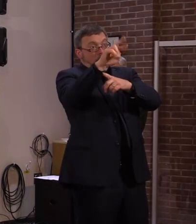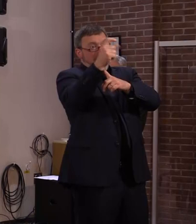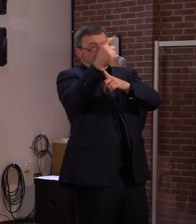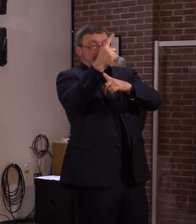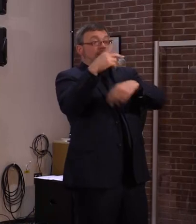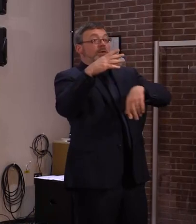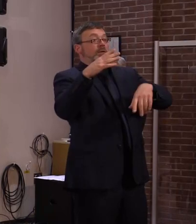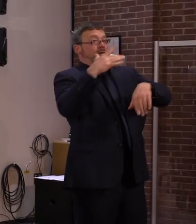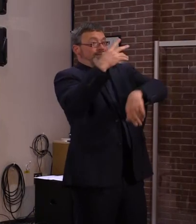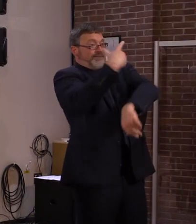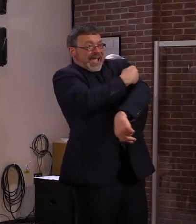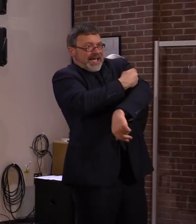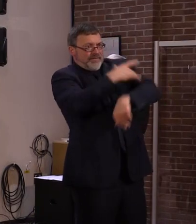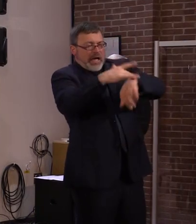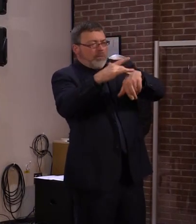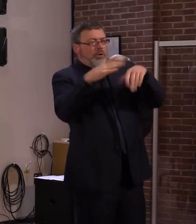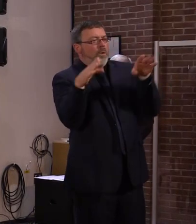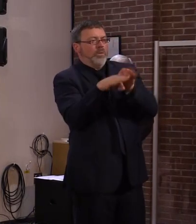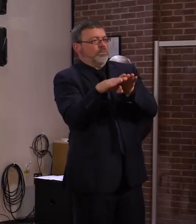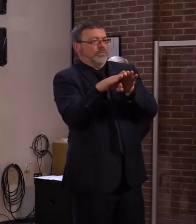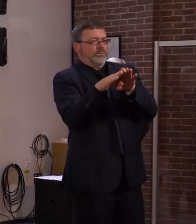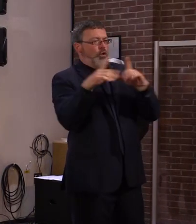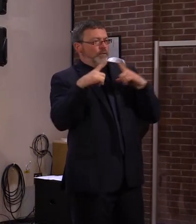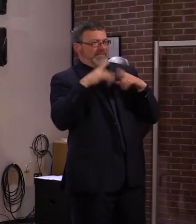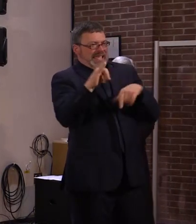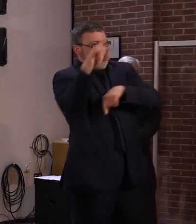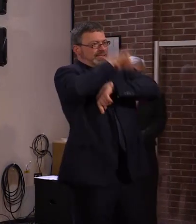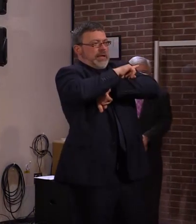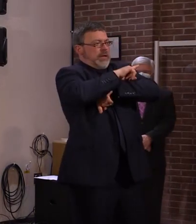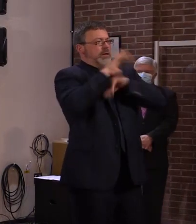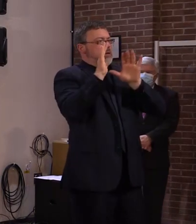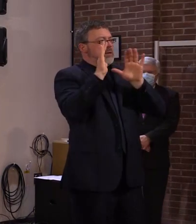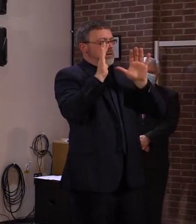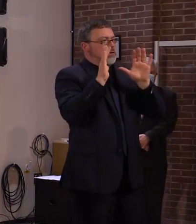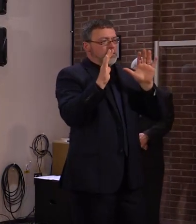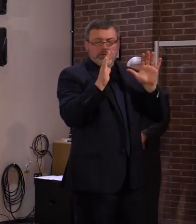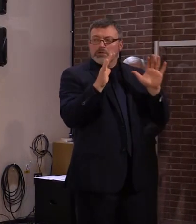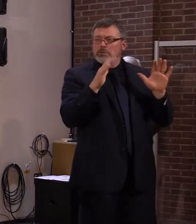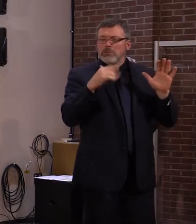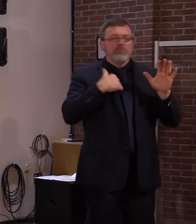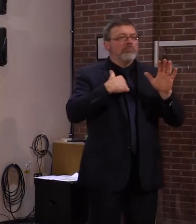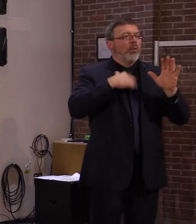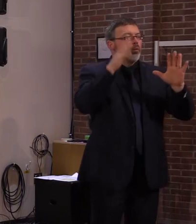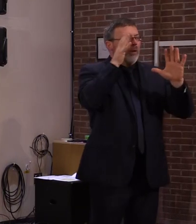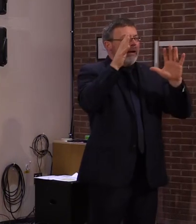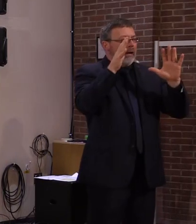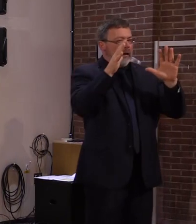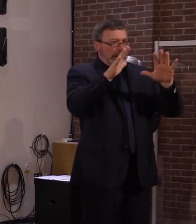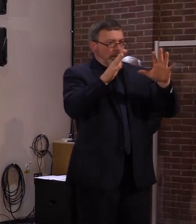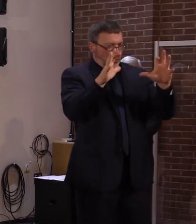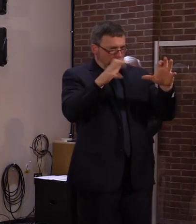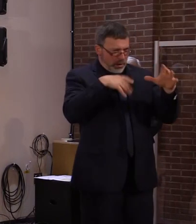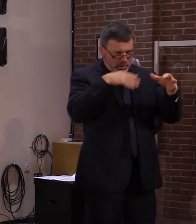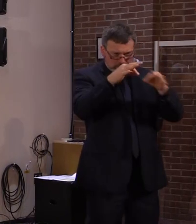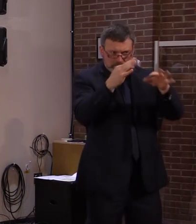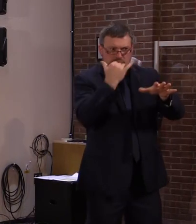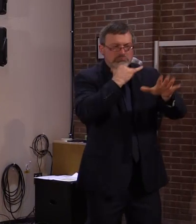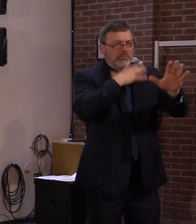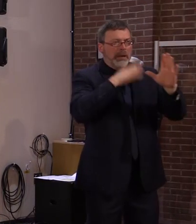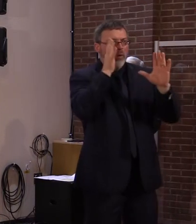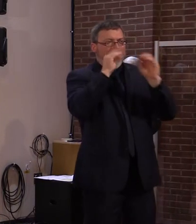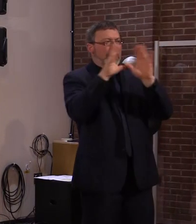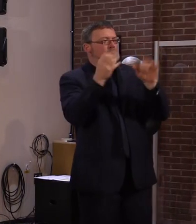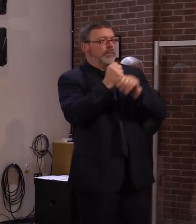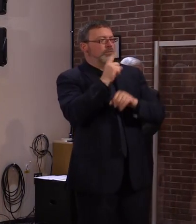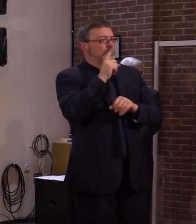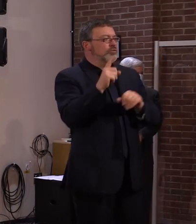Thanksgiving. Okay. Let me clear that up and get back to you, because I don't want to give you misinformation. I just have a question for Dr. Levine, but you can go.